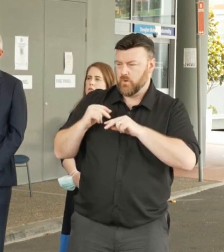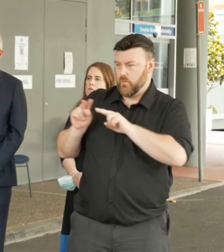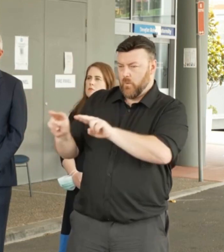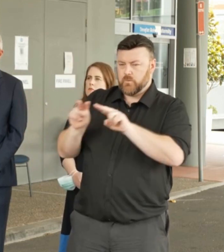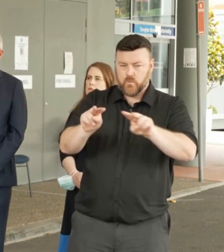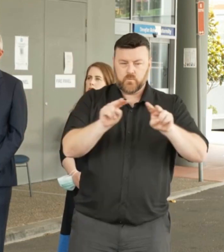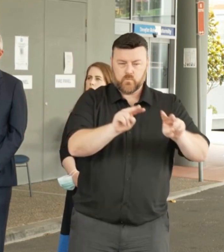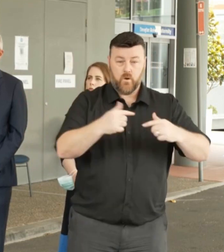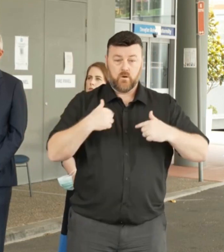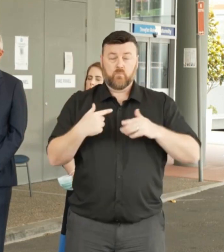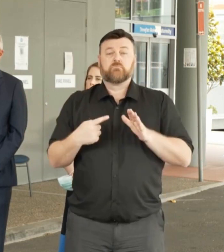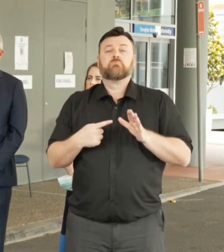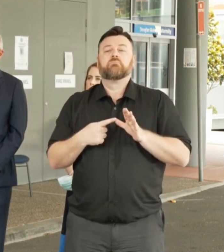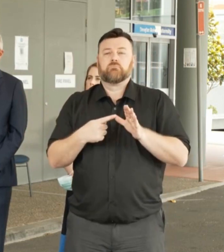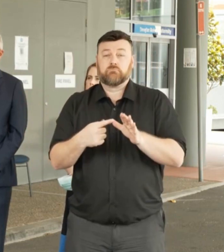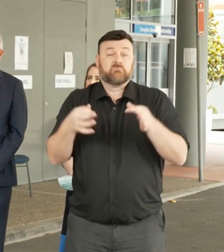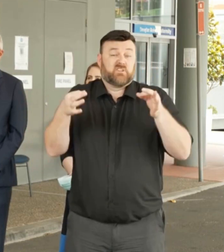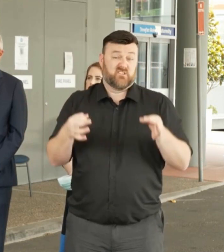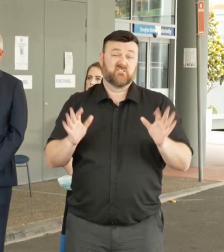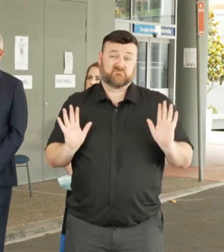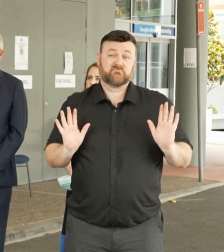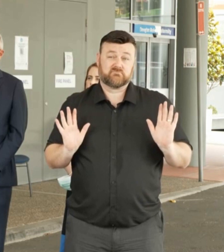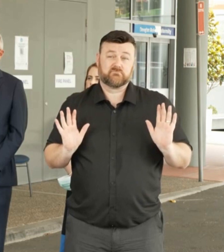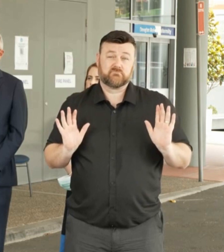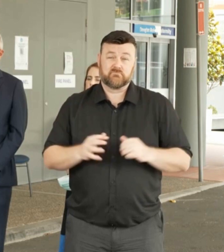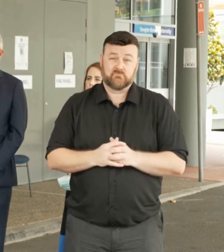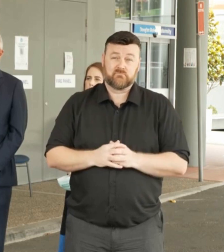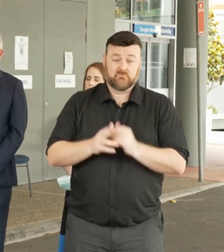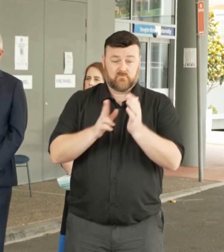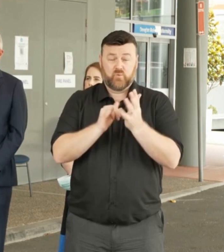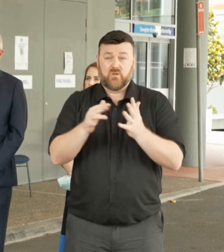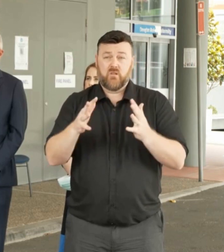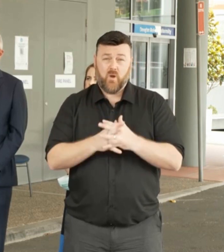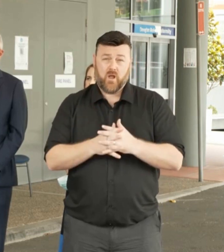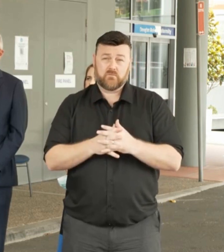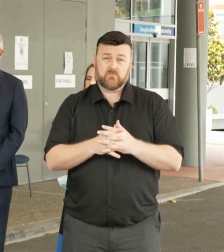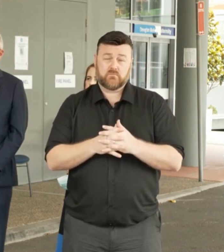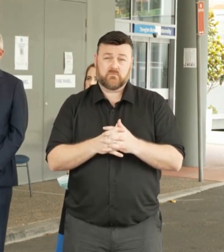proportionate and measured response. I think the people of New South Wales have